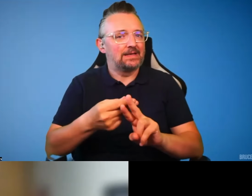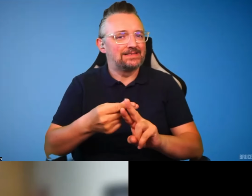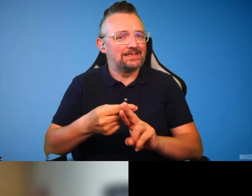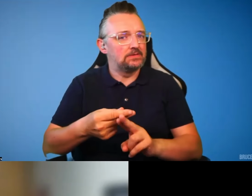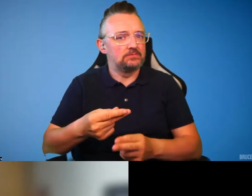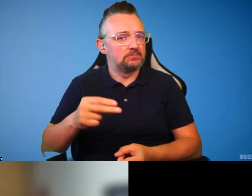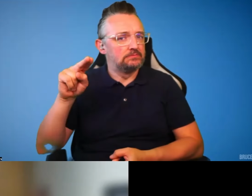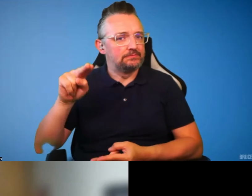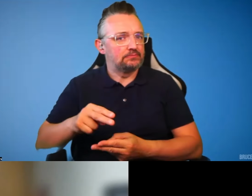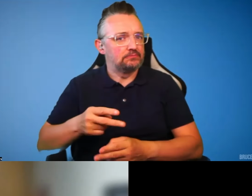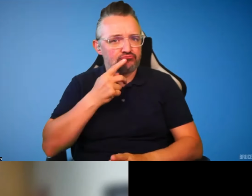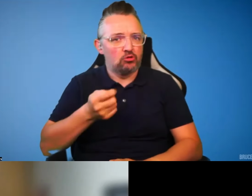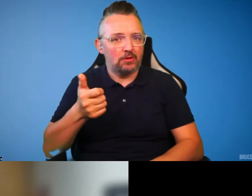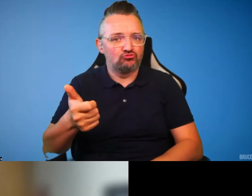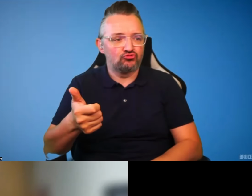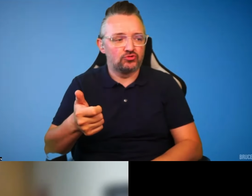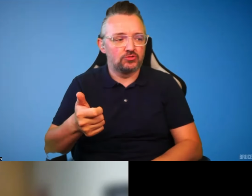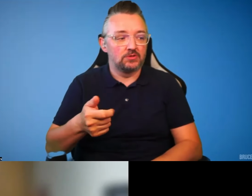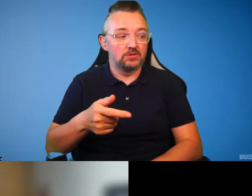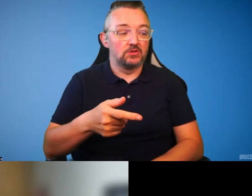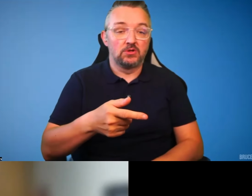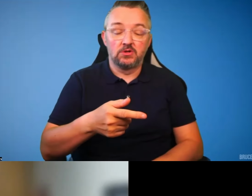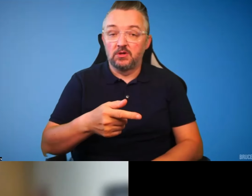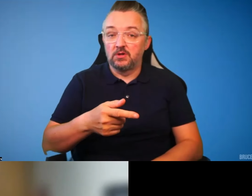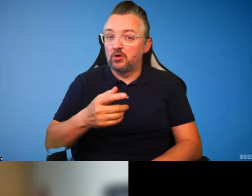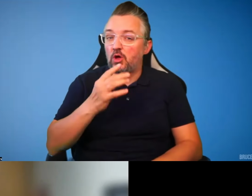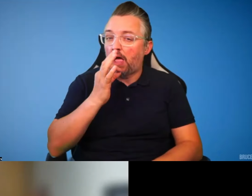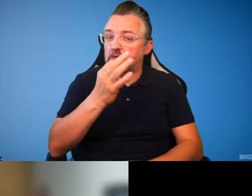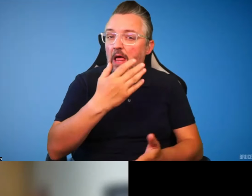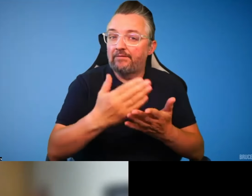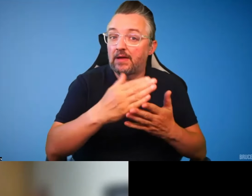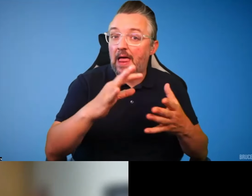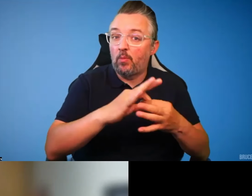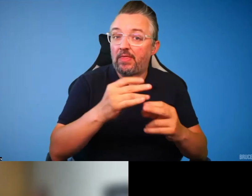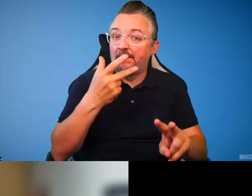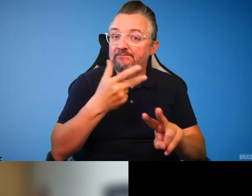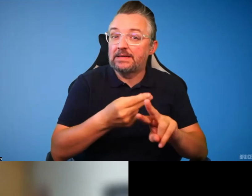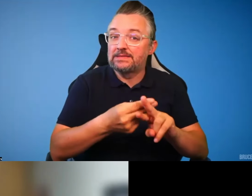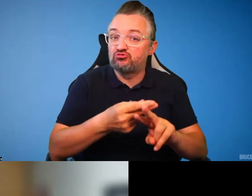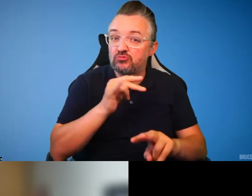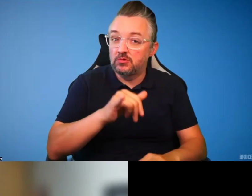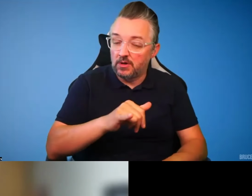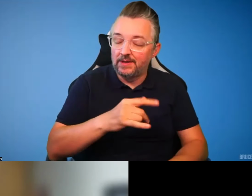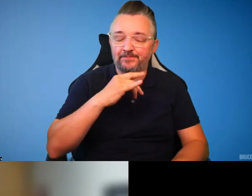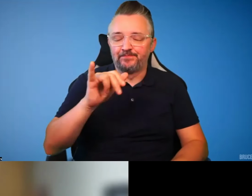please? So, and is that regarding vaccination? Sorry, you said. Yeah. Yes. Yeah. Yeah. So,